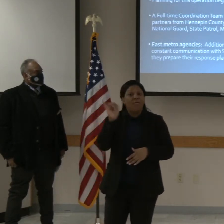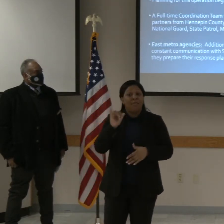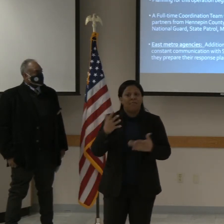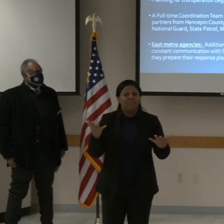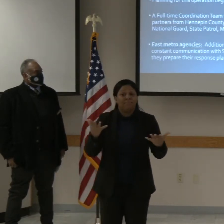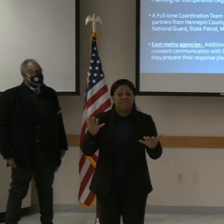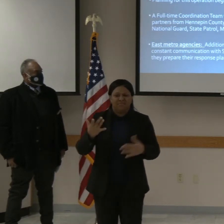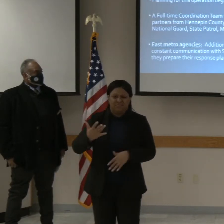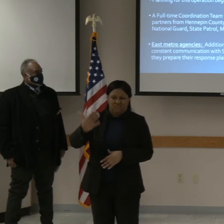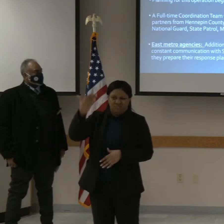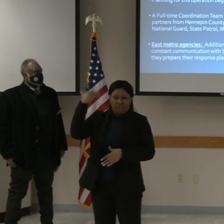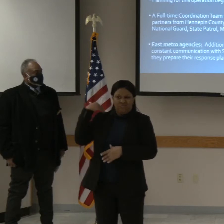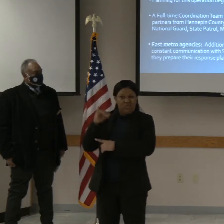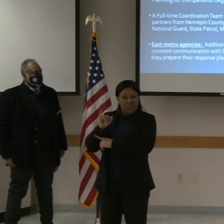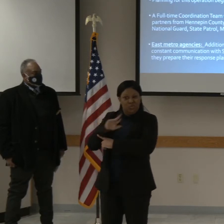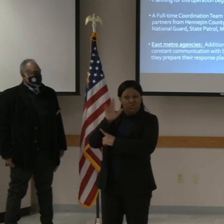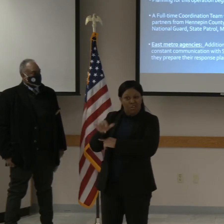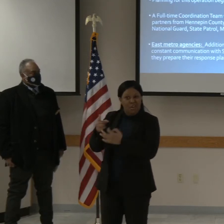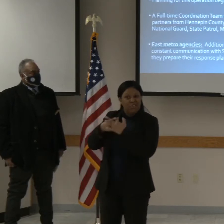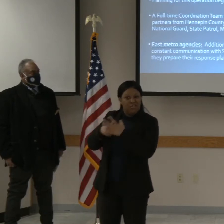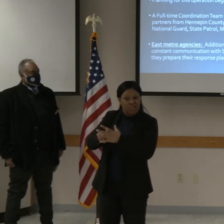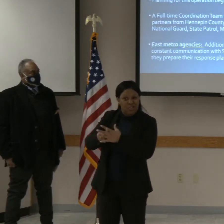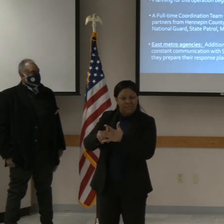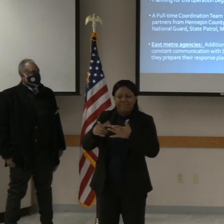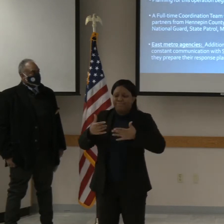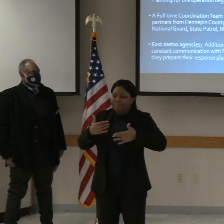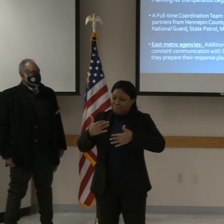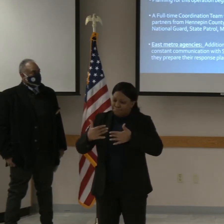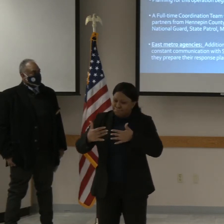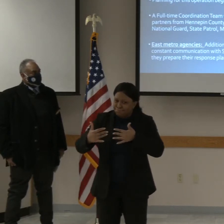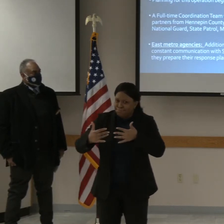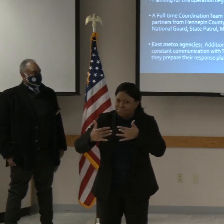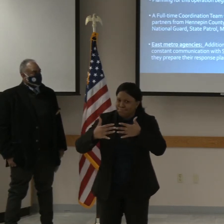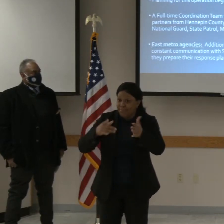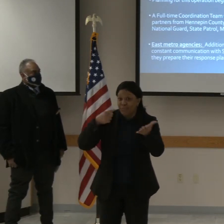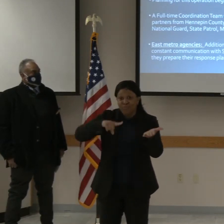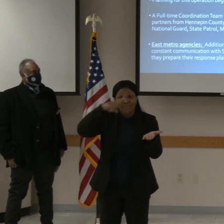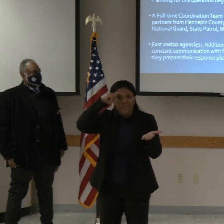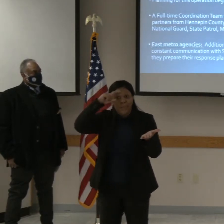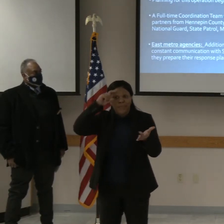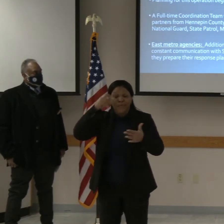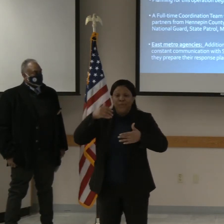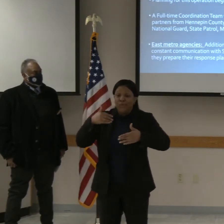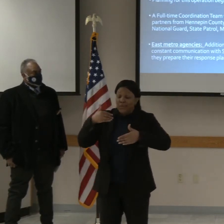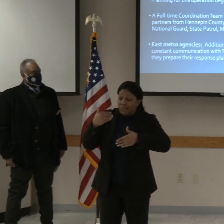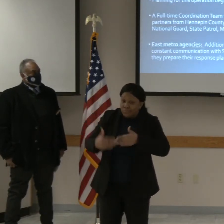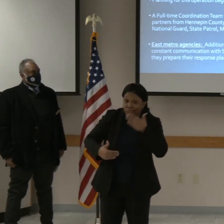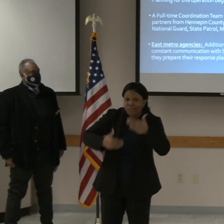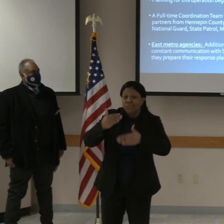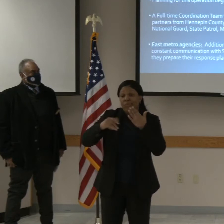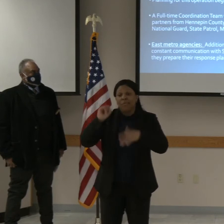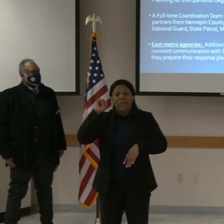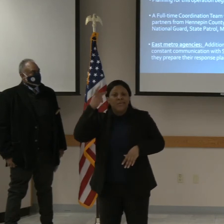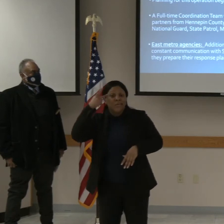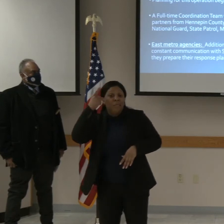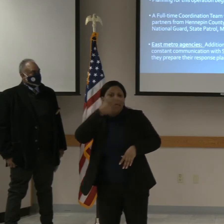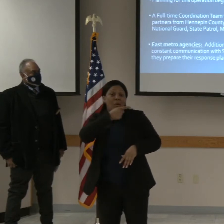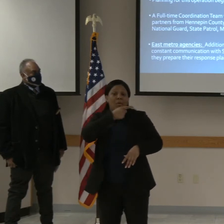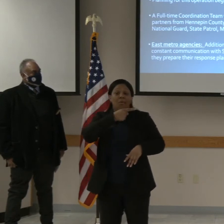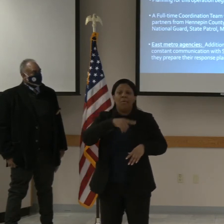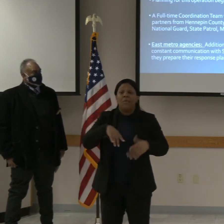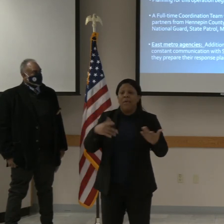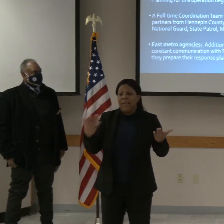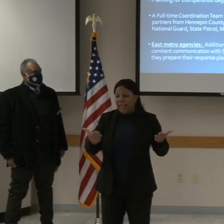in July. It occurred in earnest all summer long, both on the east side of the river with St. Paul and Ramsey County and surrounding